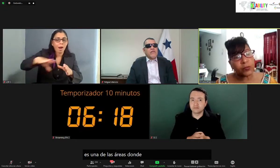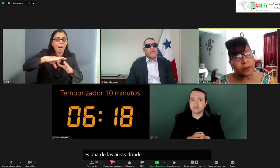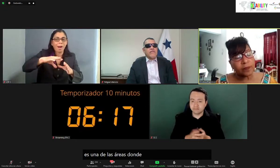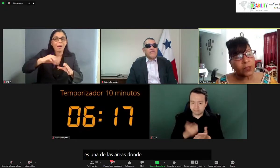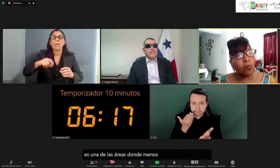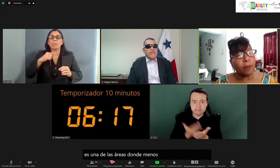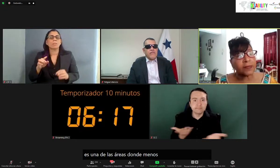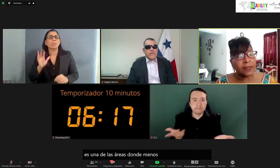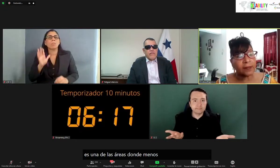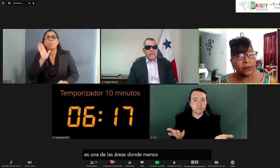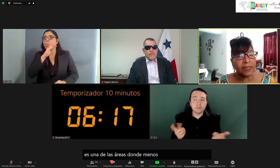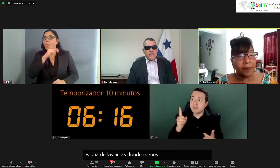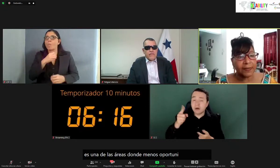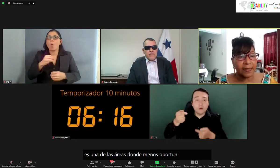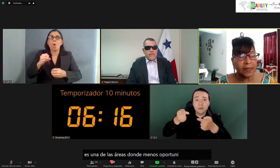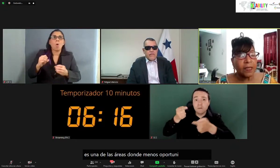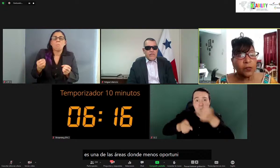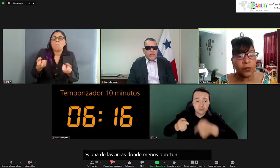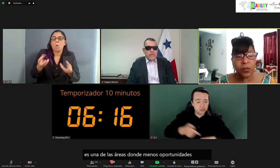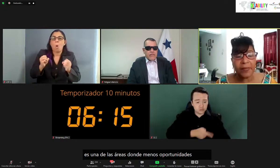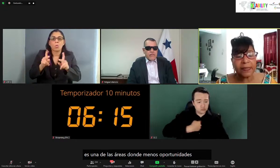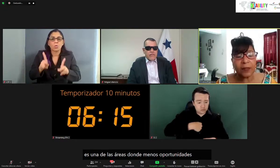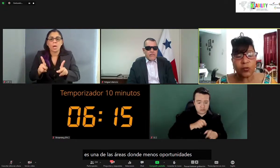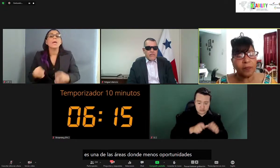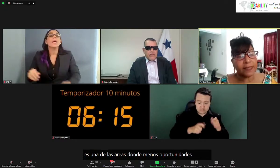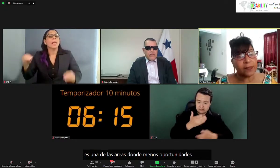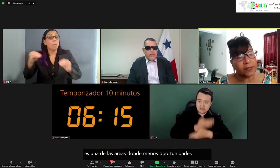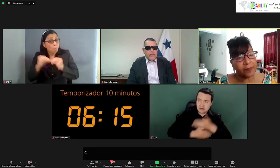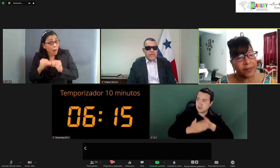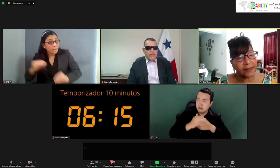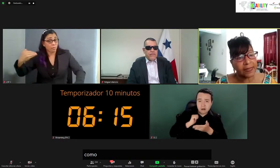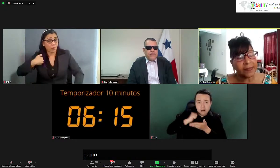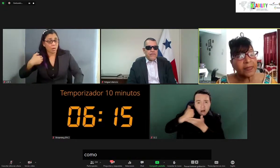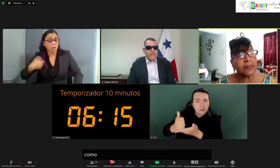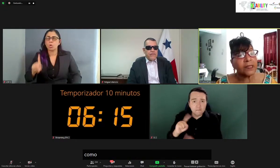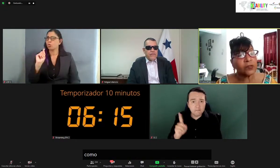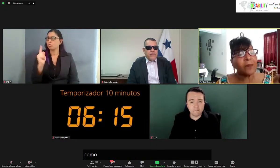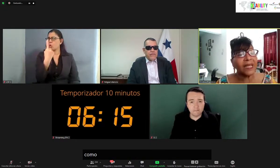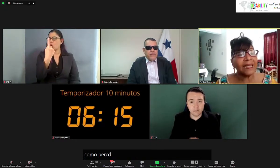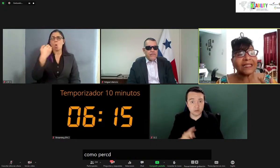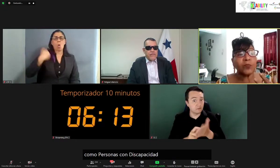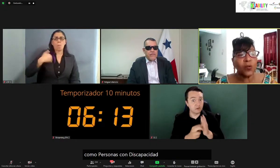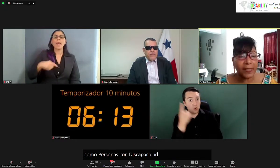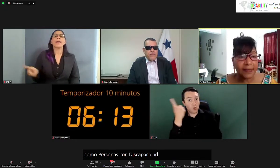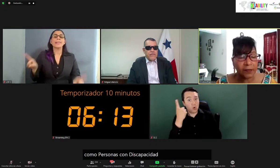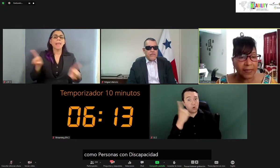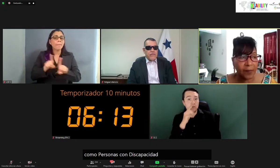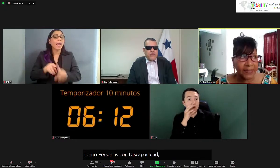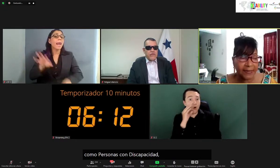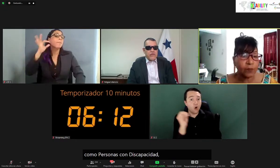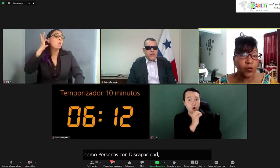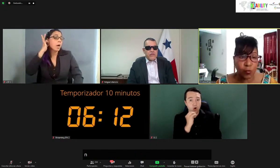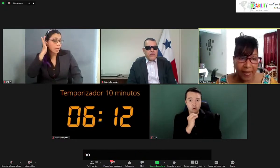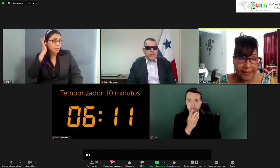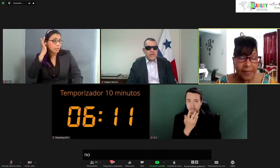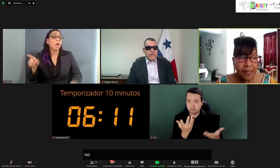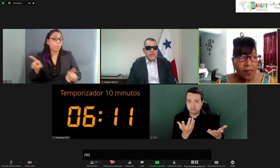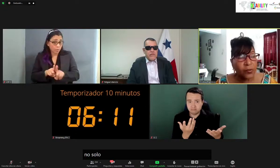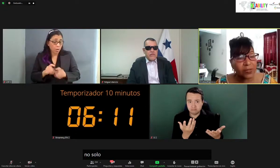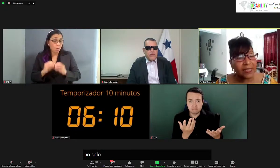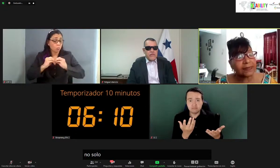there are the least opportunities as persons with disabilities not only as men with persons with